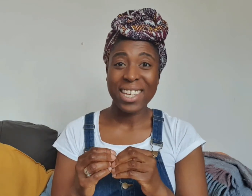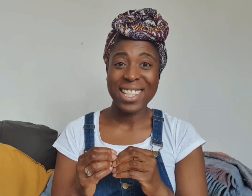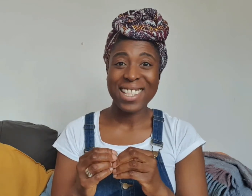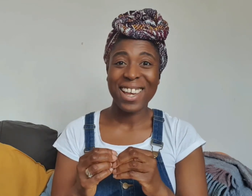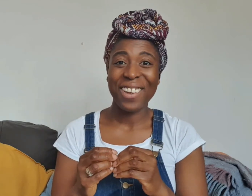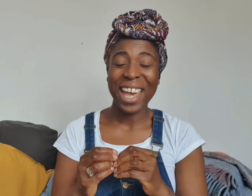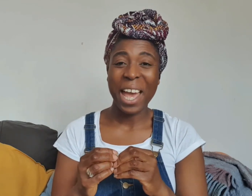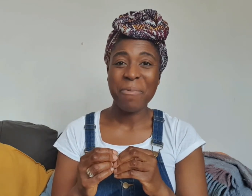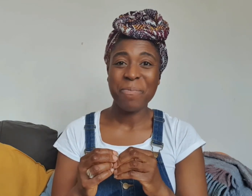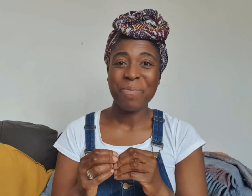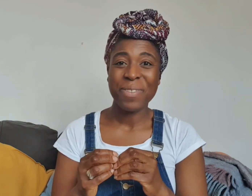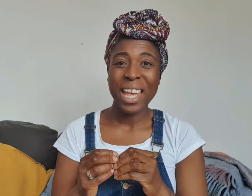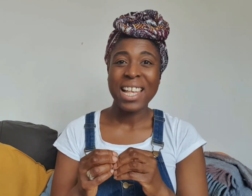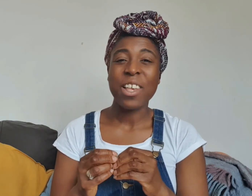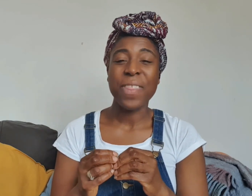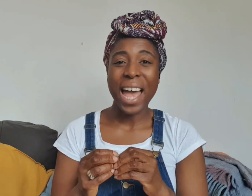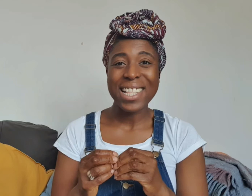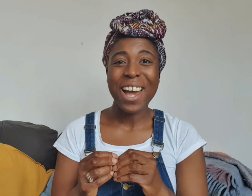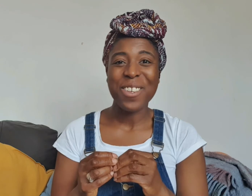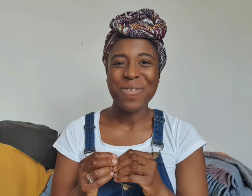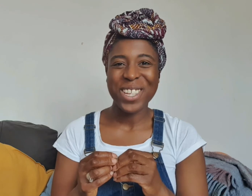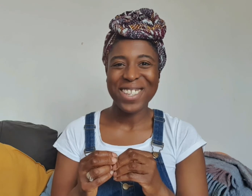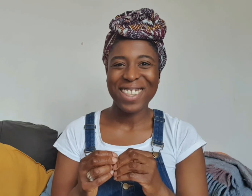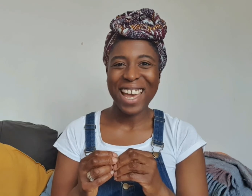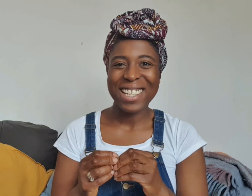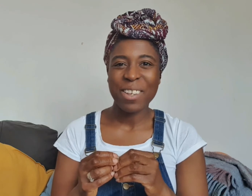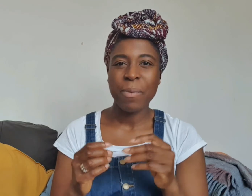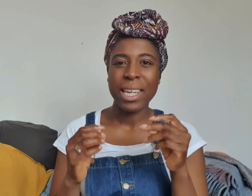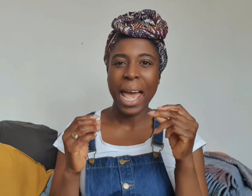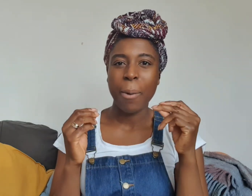fingers. Okay? So that's how you would do that. Now,